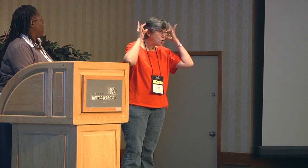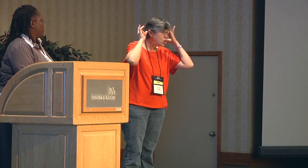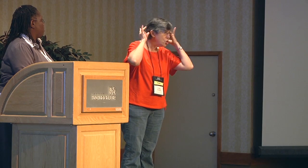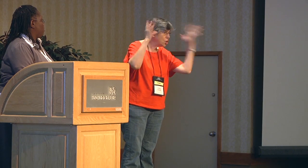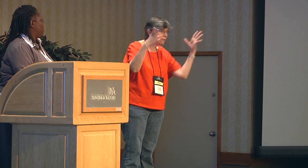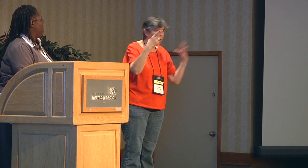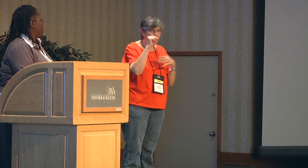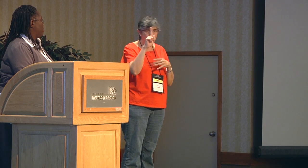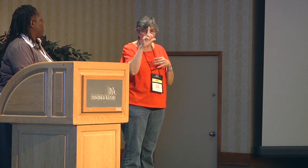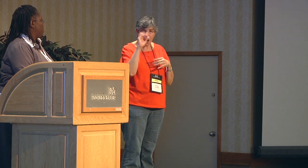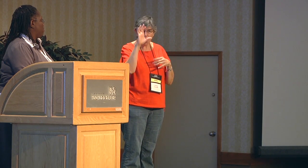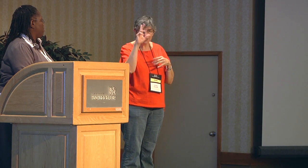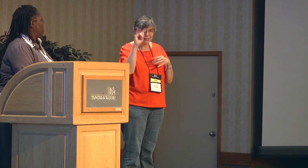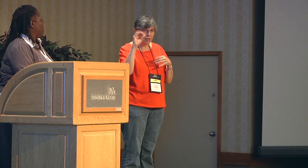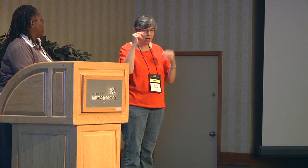they